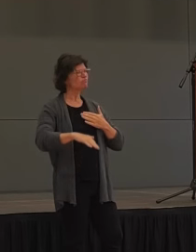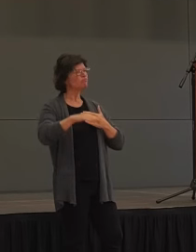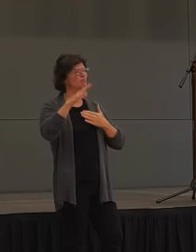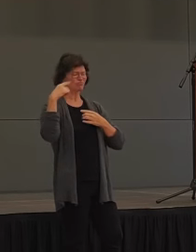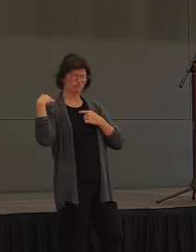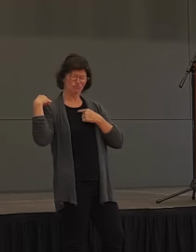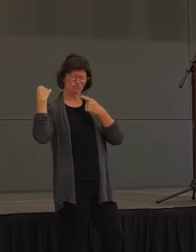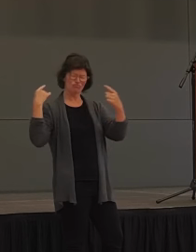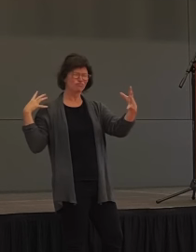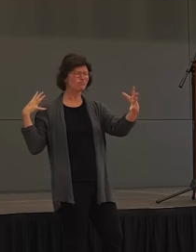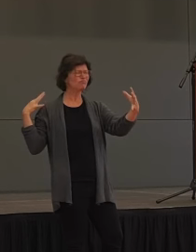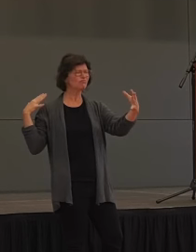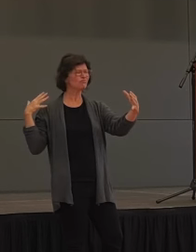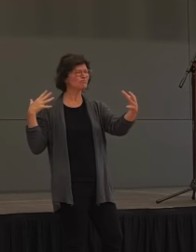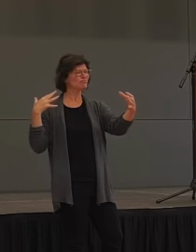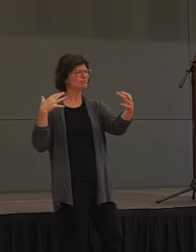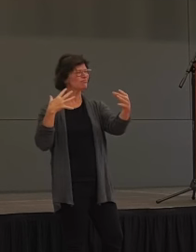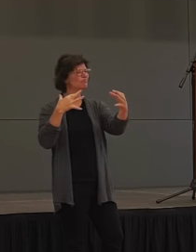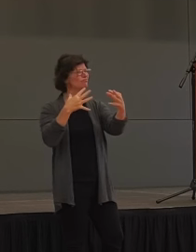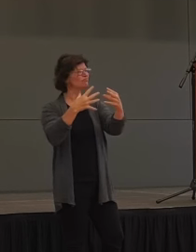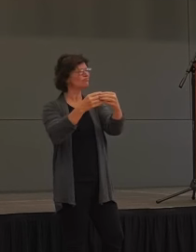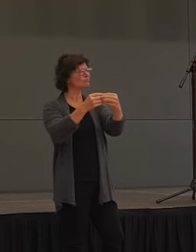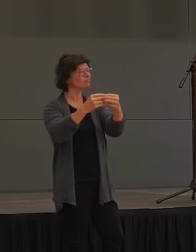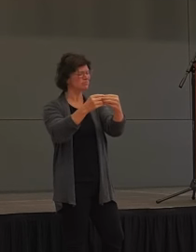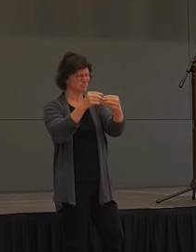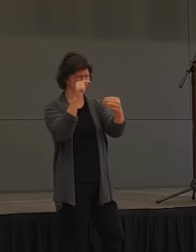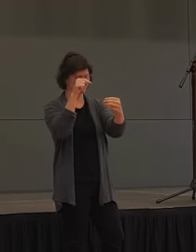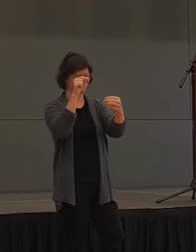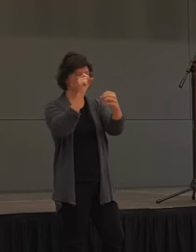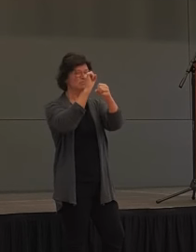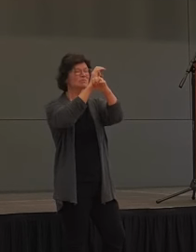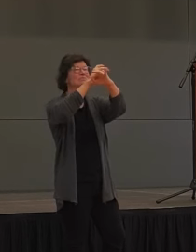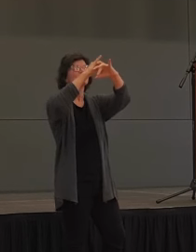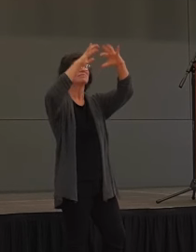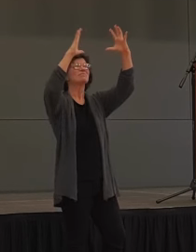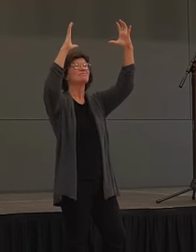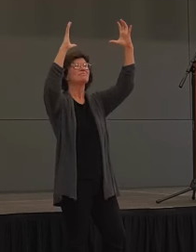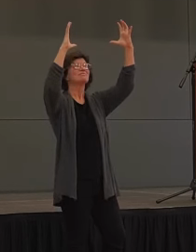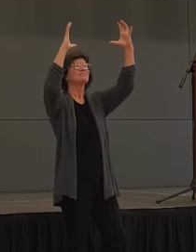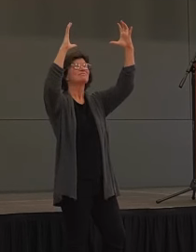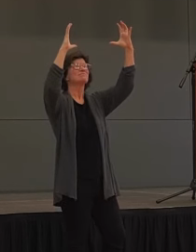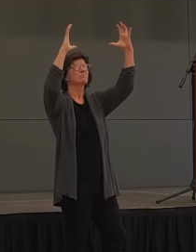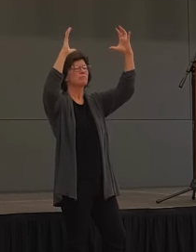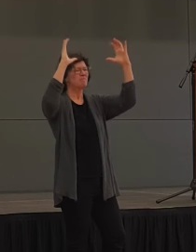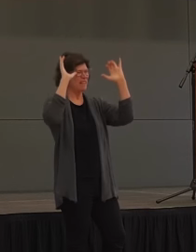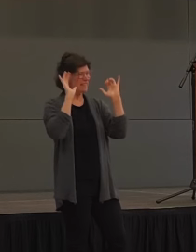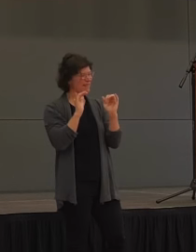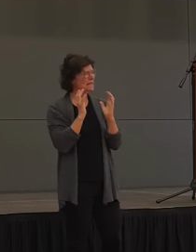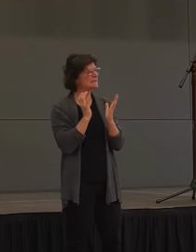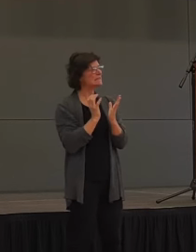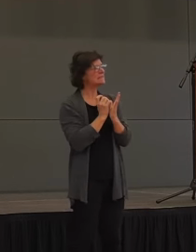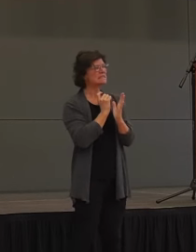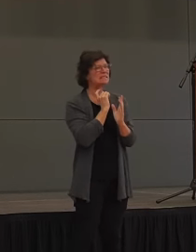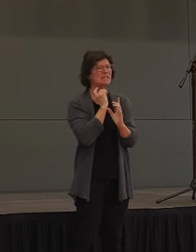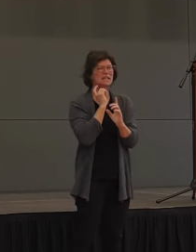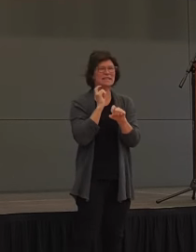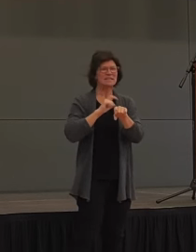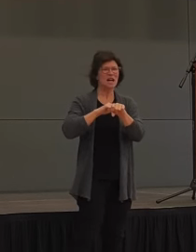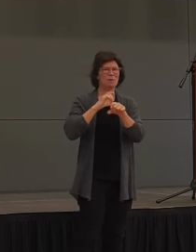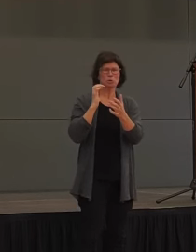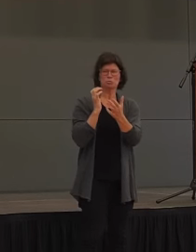in reminiscing. It's an opportunity to celebrate the uniqueness of an individual and reaffirm